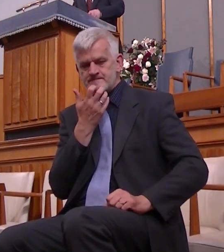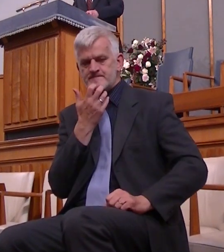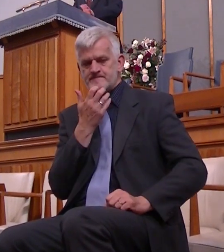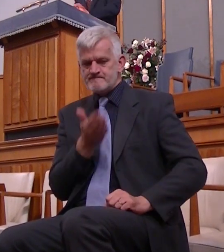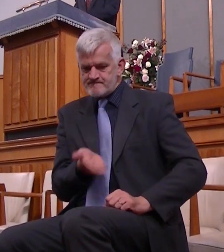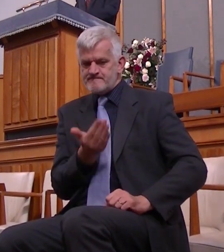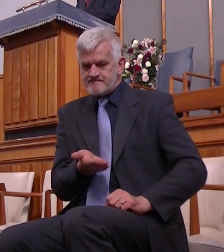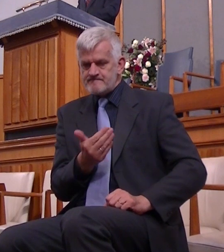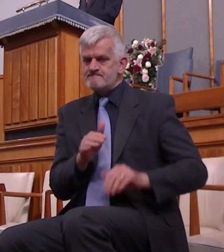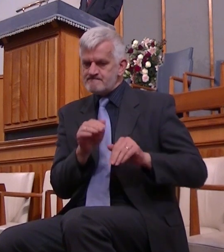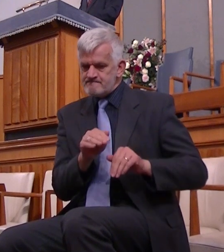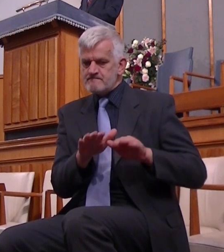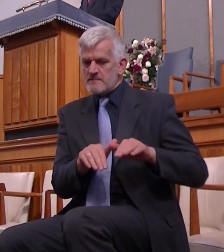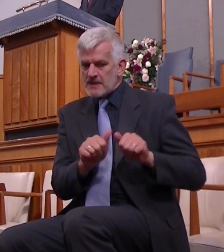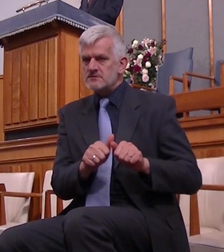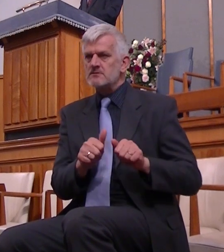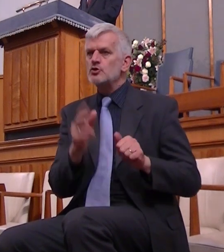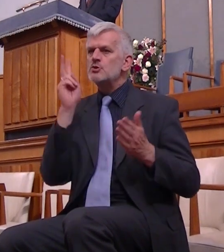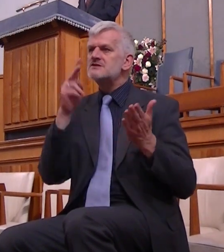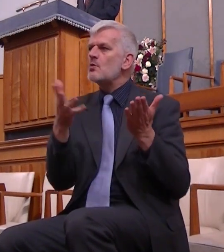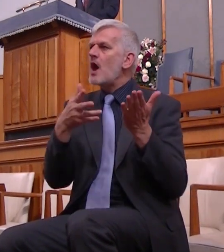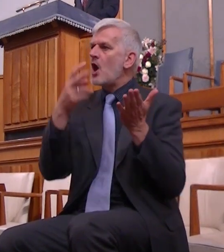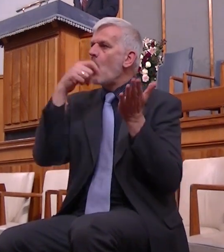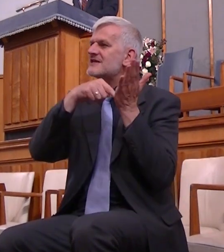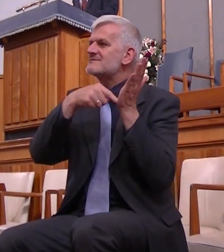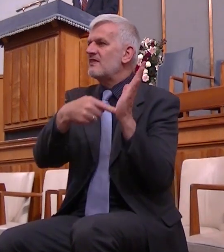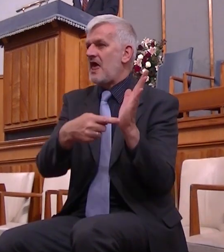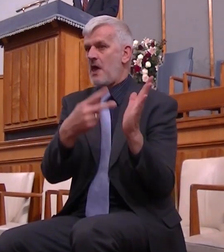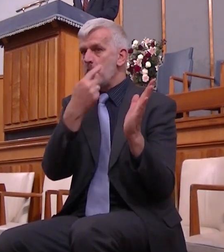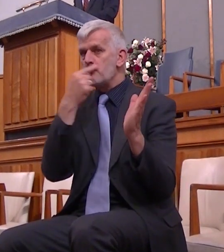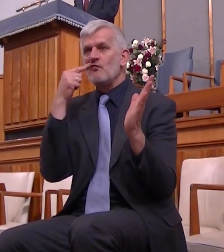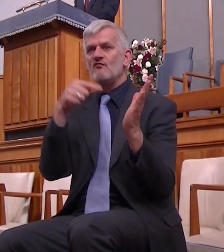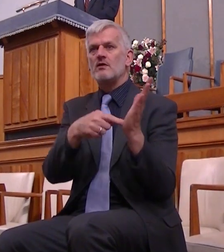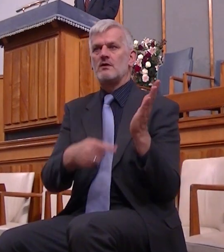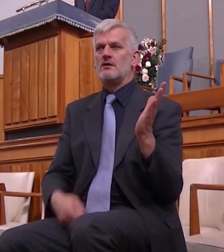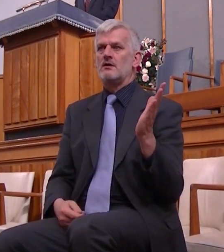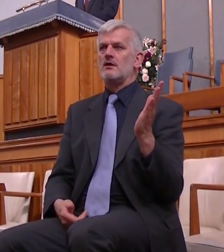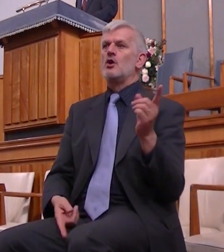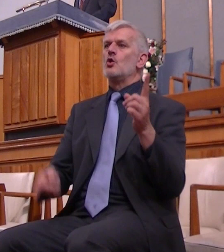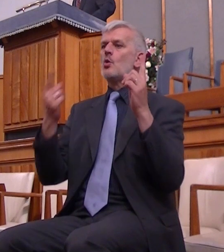the Old Testament portion of the Bible. How long-suffering.